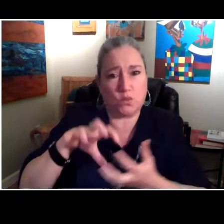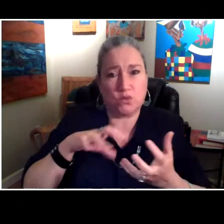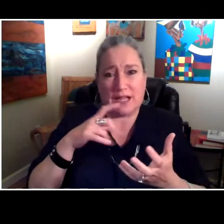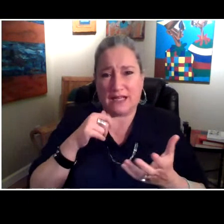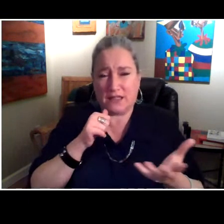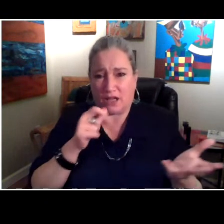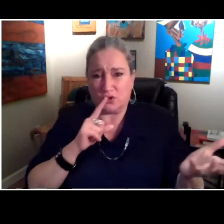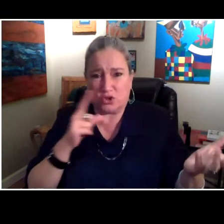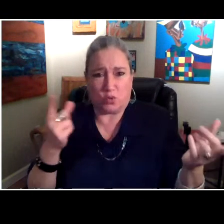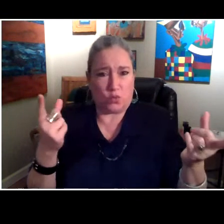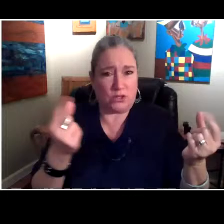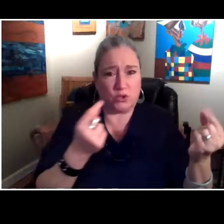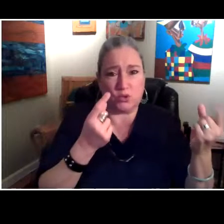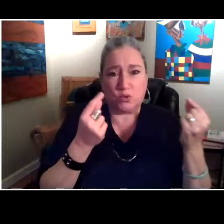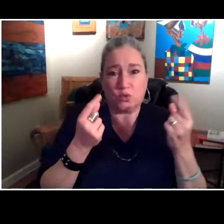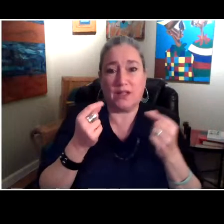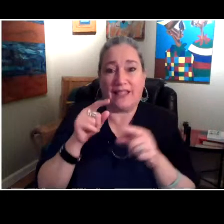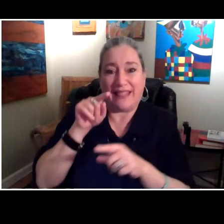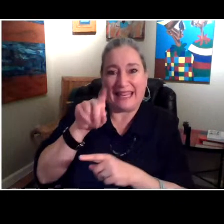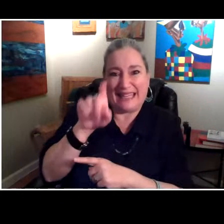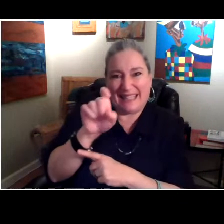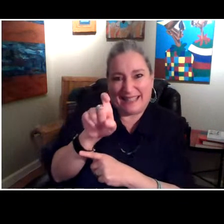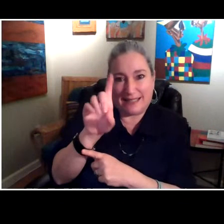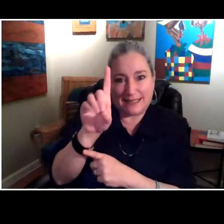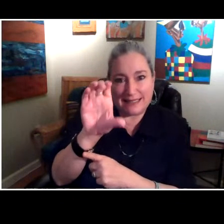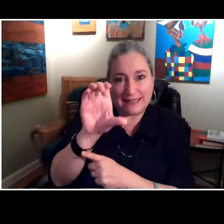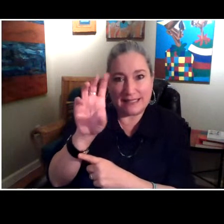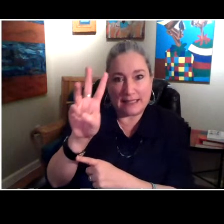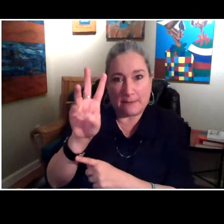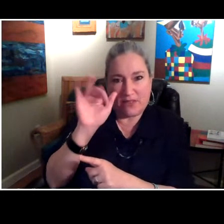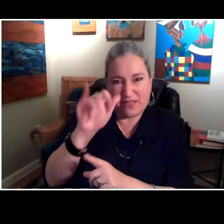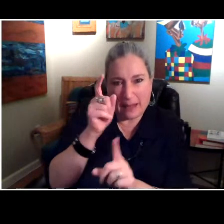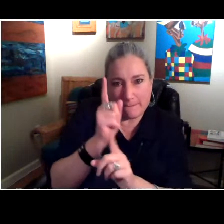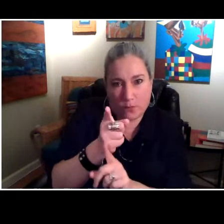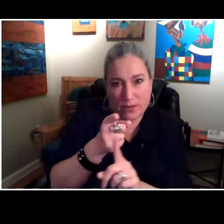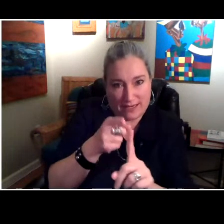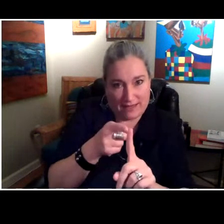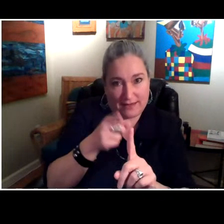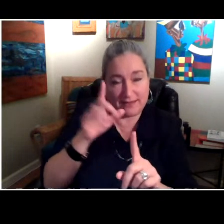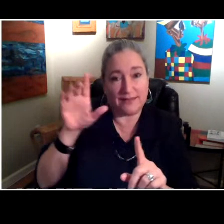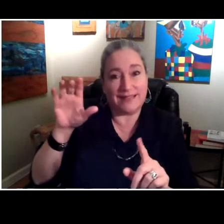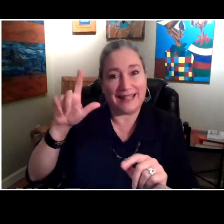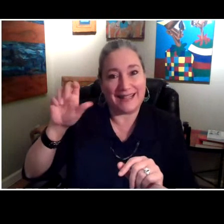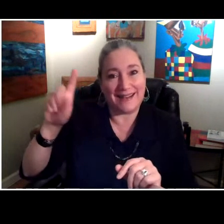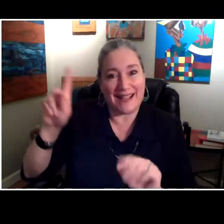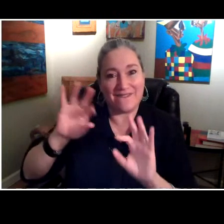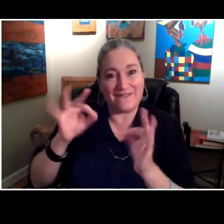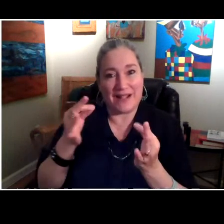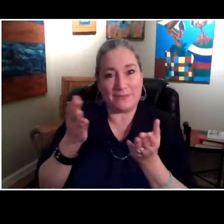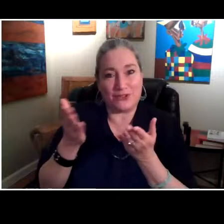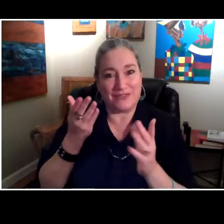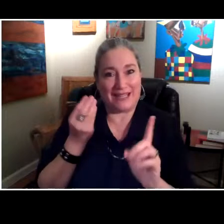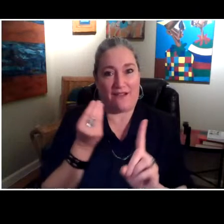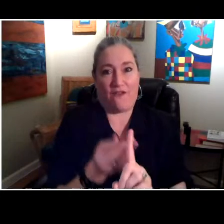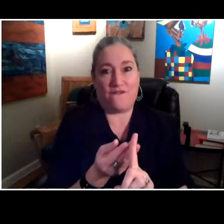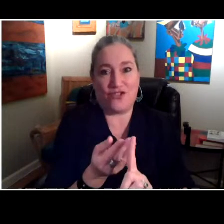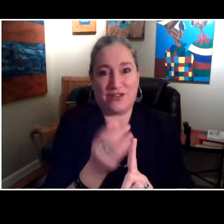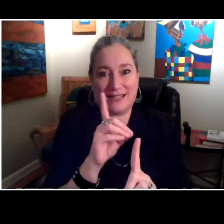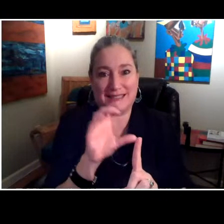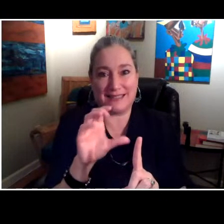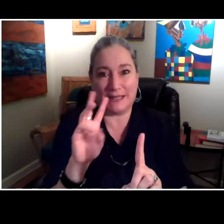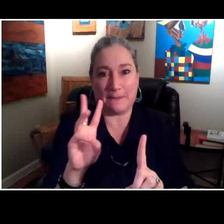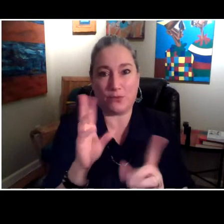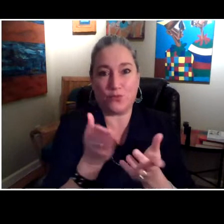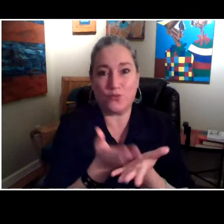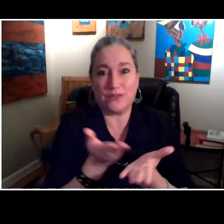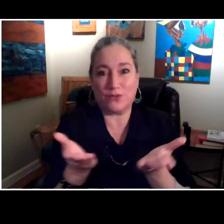That's the time when the parents are feeling confused and unsure of what to do, and they need DCCW support right